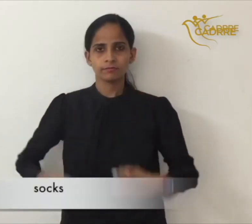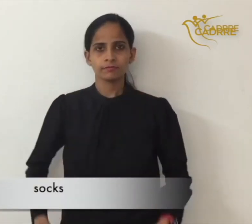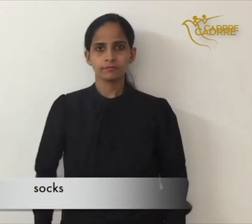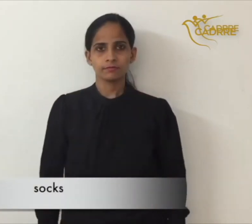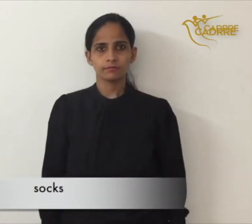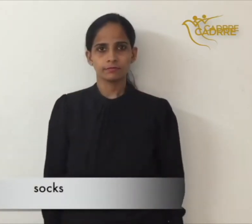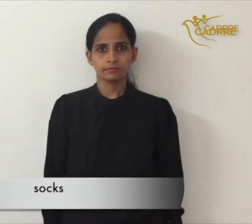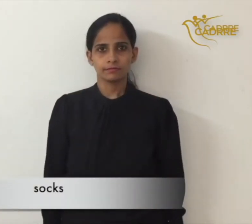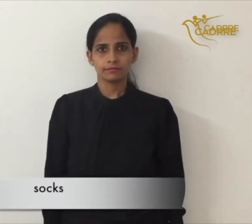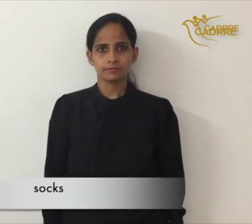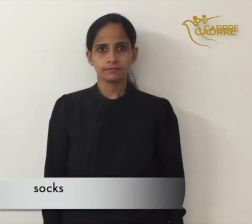Socks.